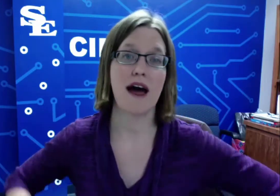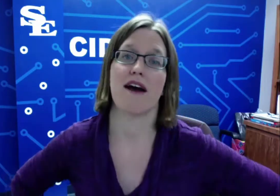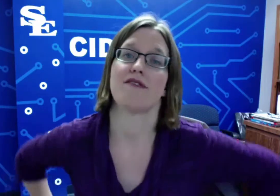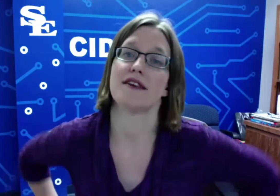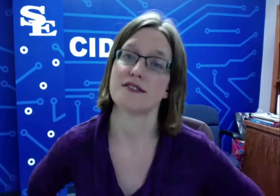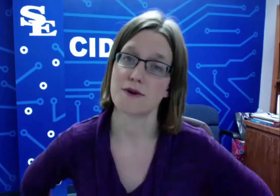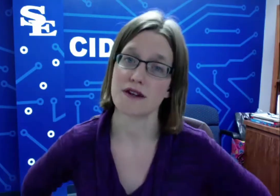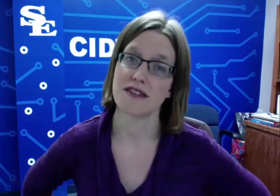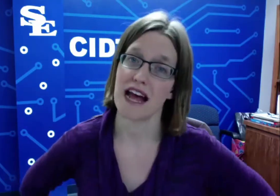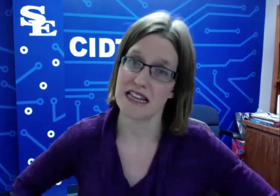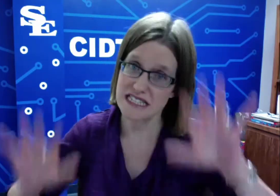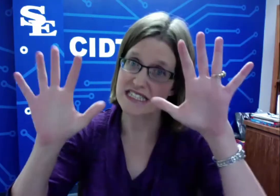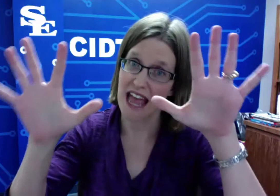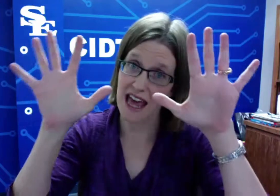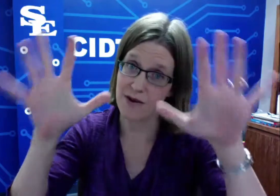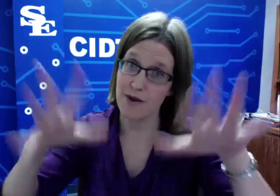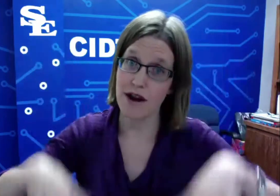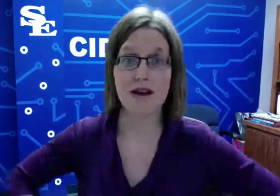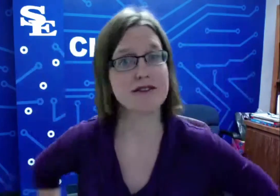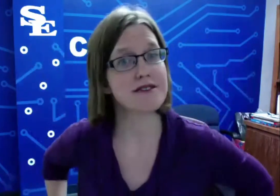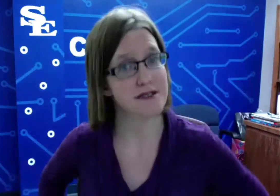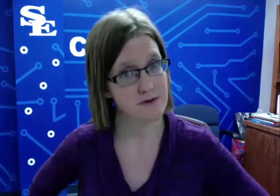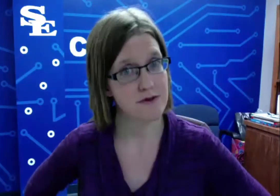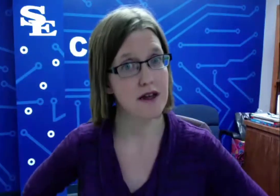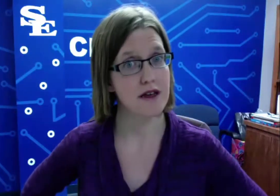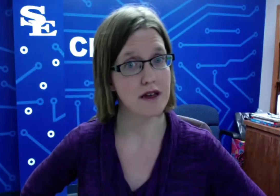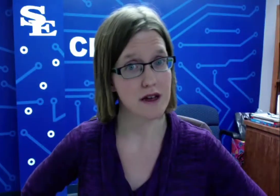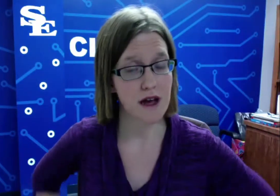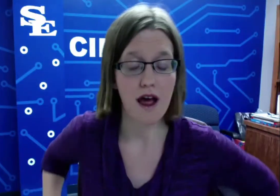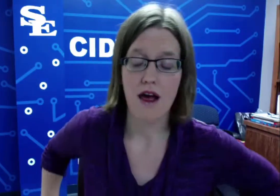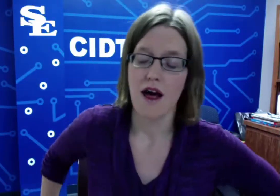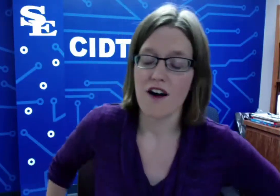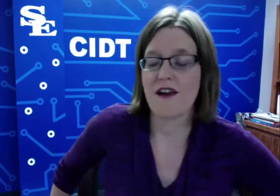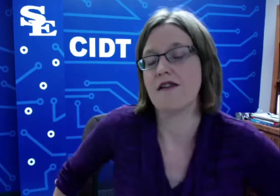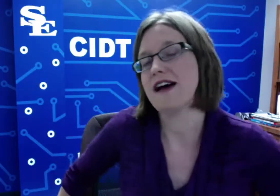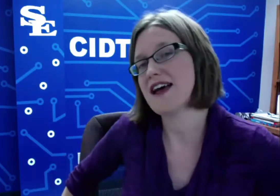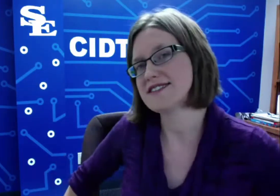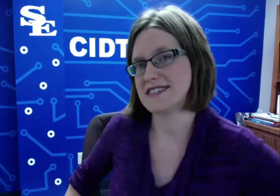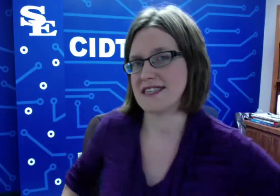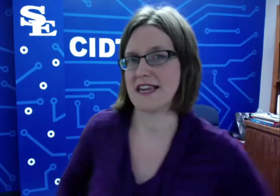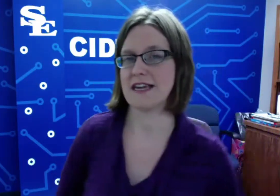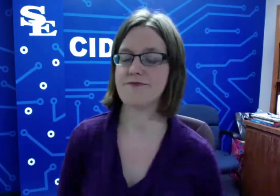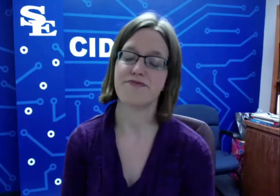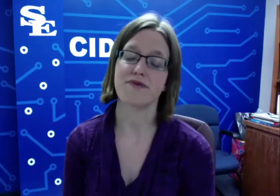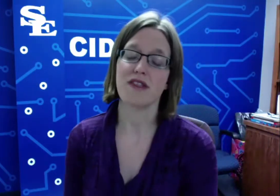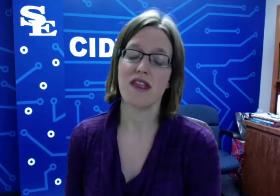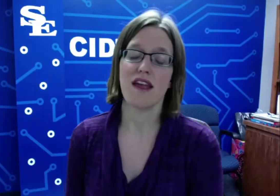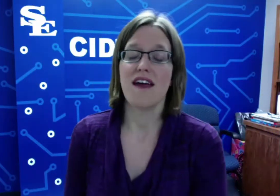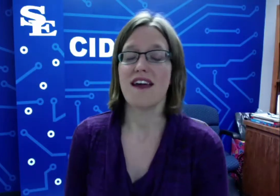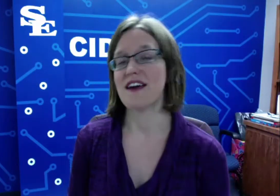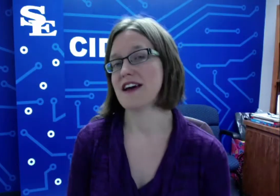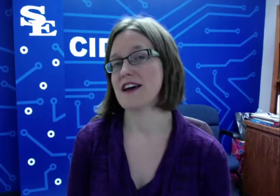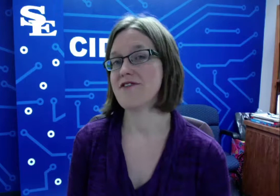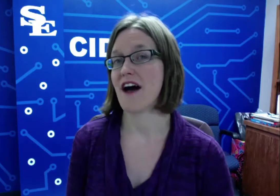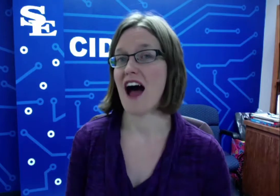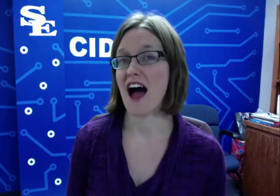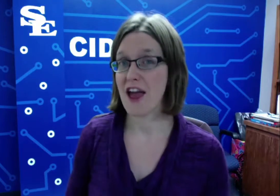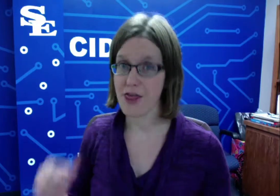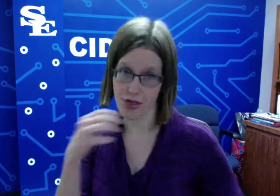have these words down. This is 10 words. This is really good. Okay, let's see if I